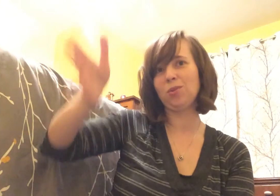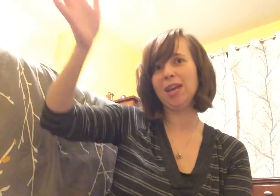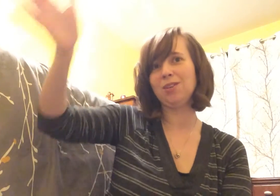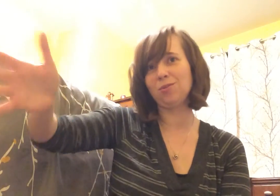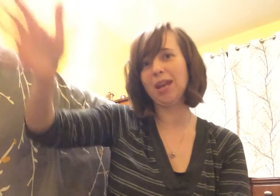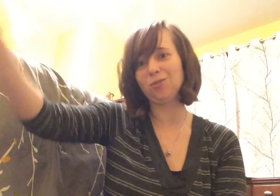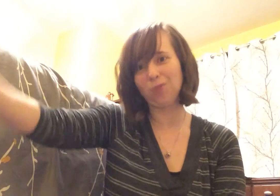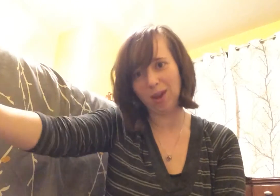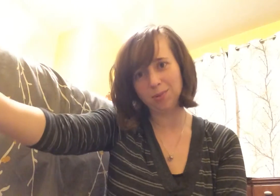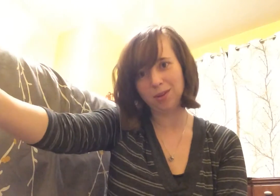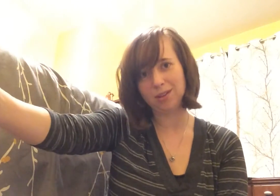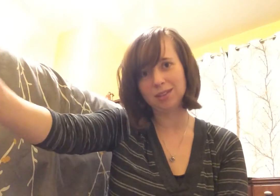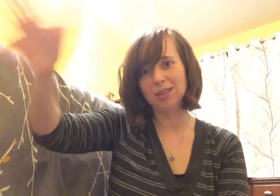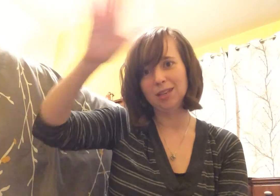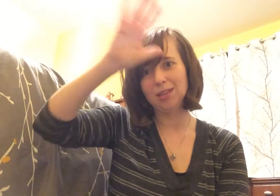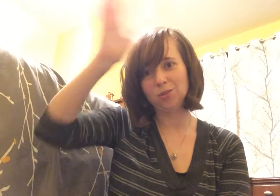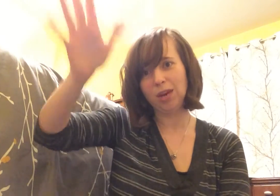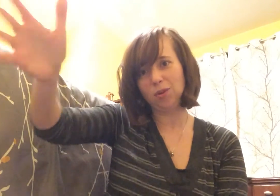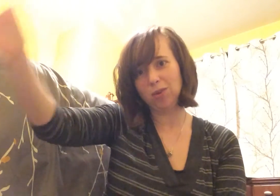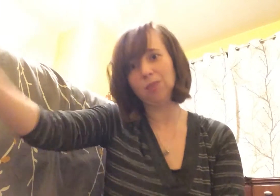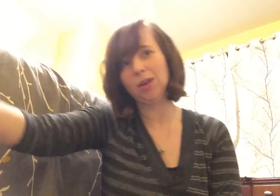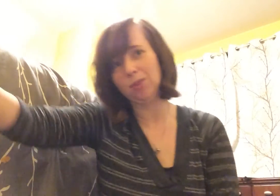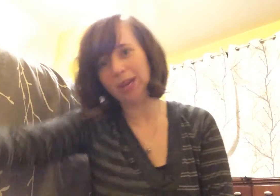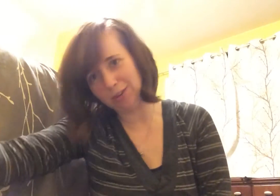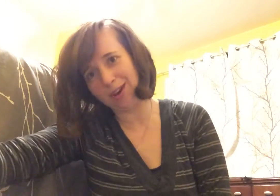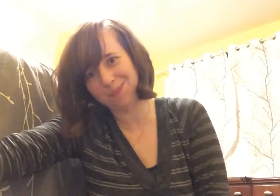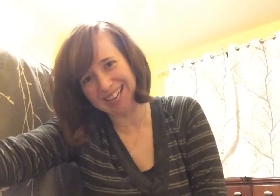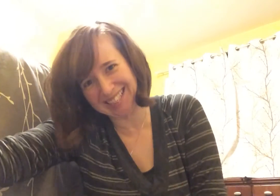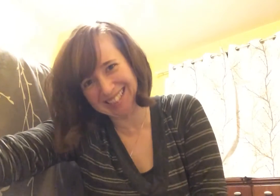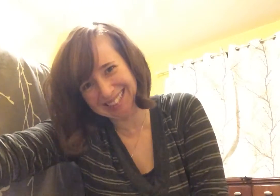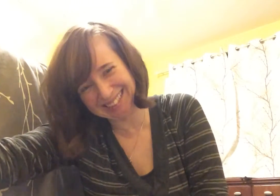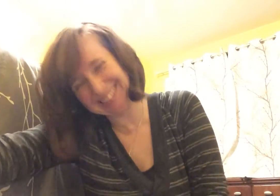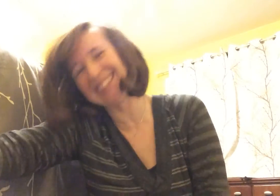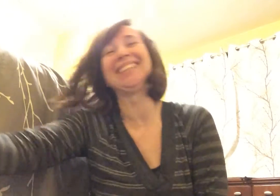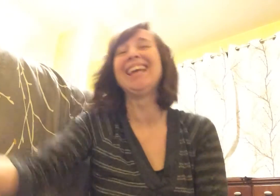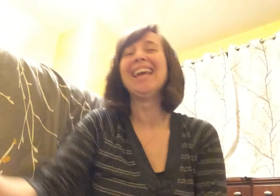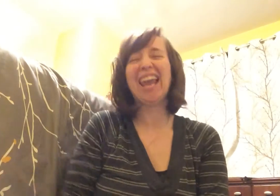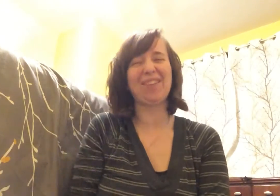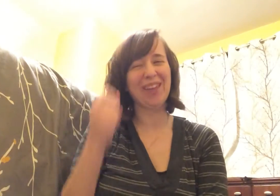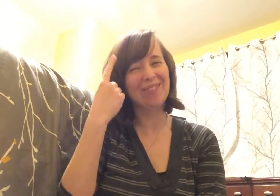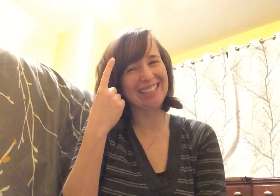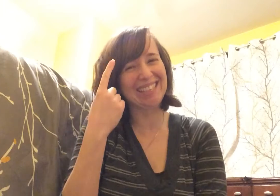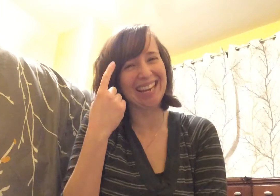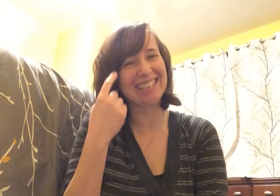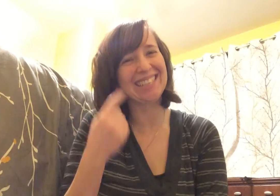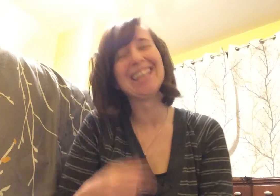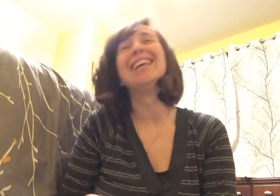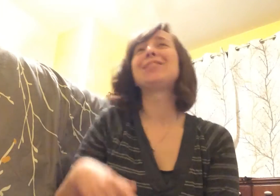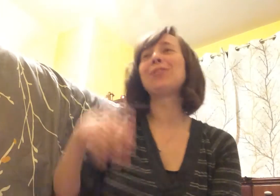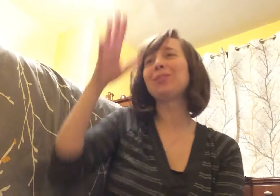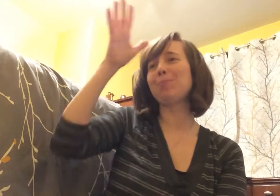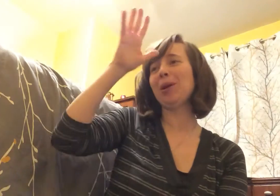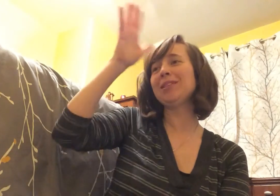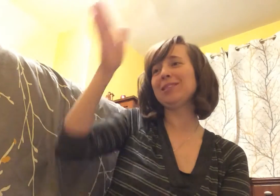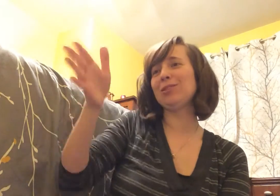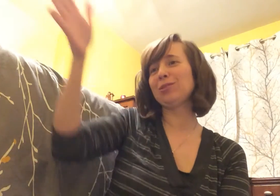great grandpa, great grandpa, if that makes sense. So the bounces are used for